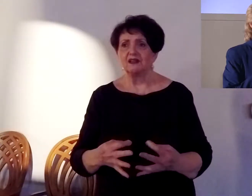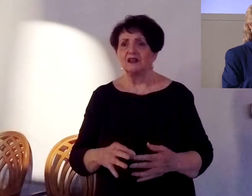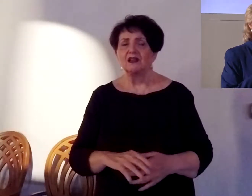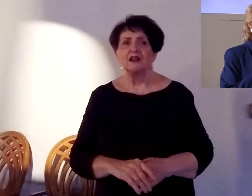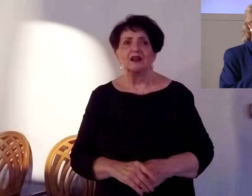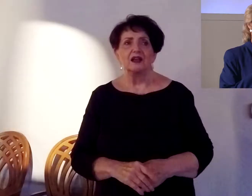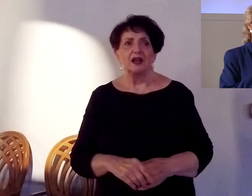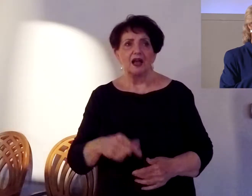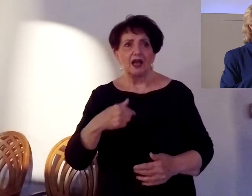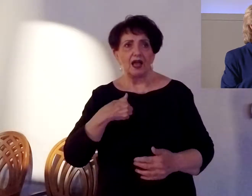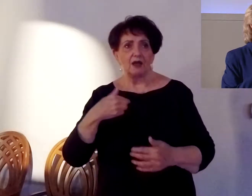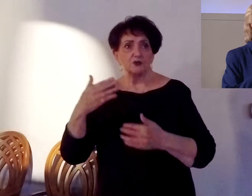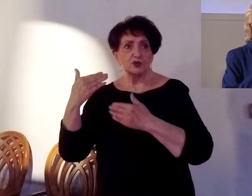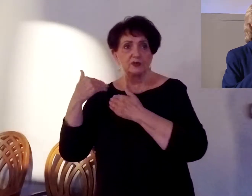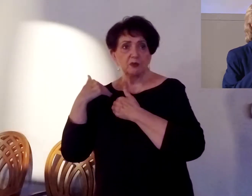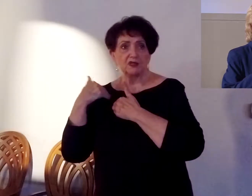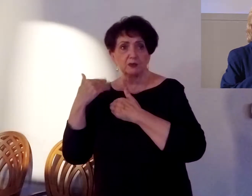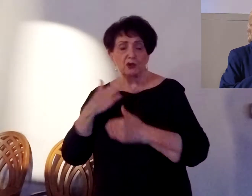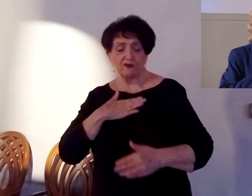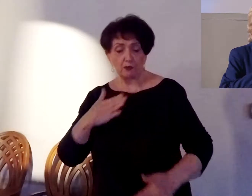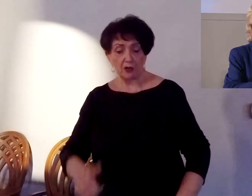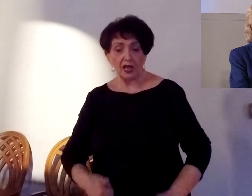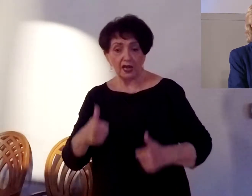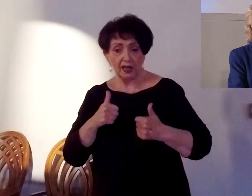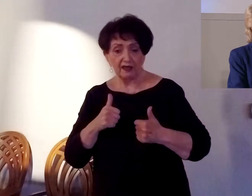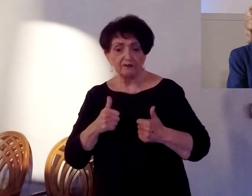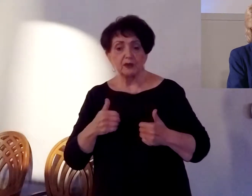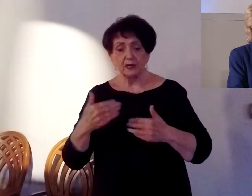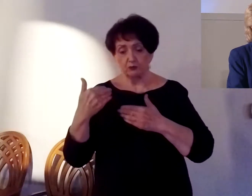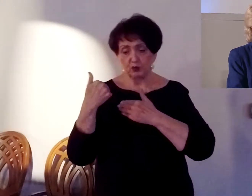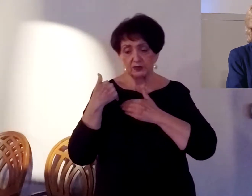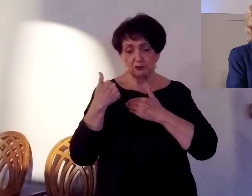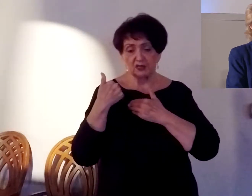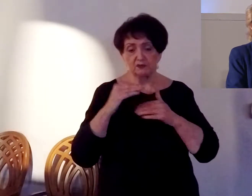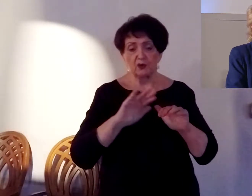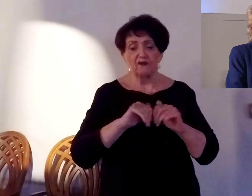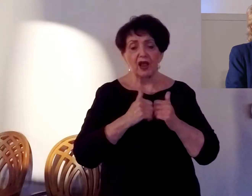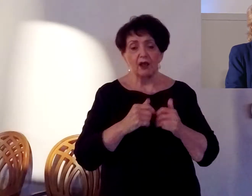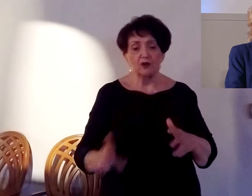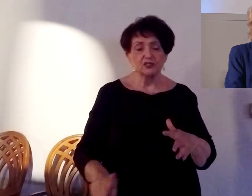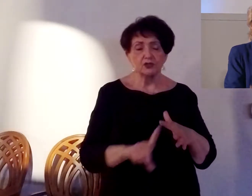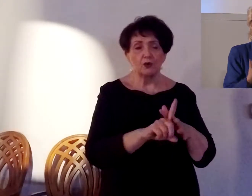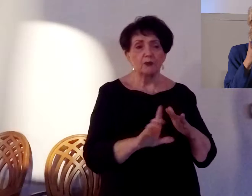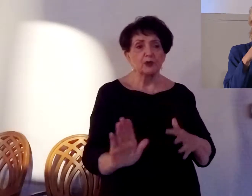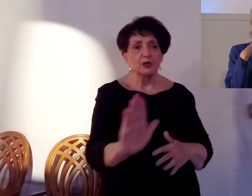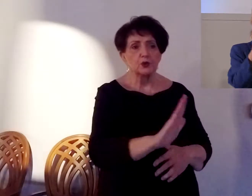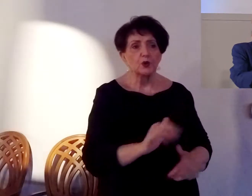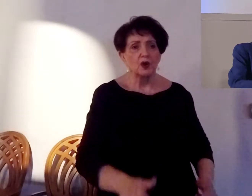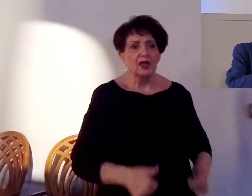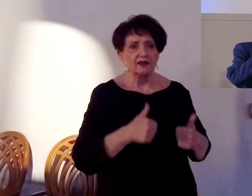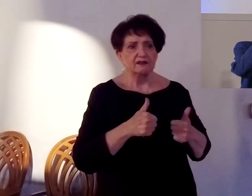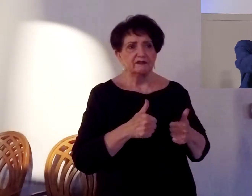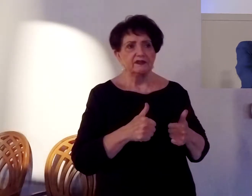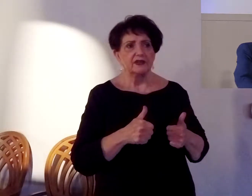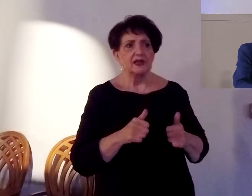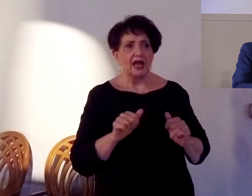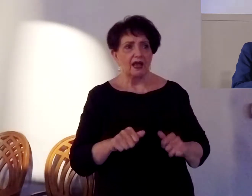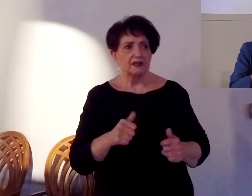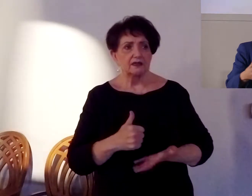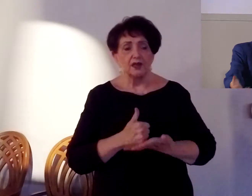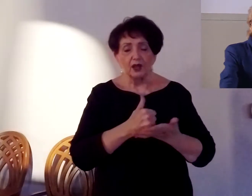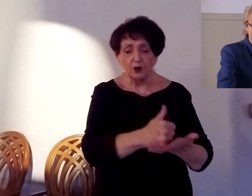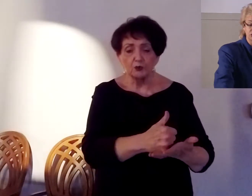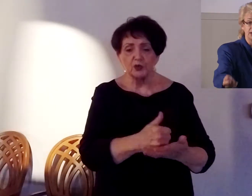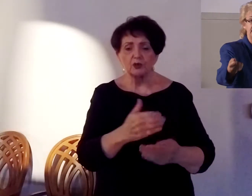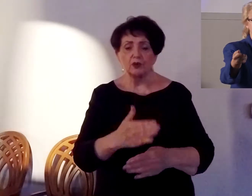am as responsible for my life as I am responsible for the way in which I interact with yours. And I can help you, grow you,